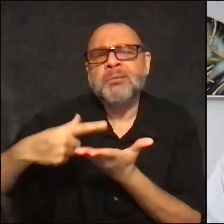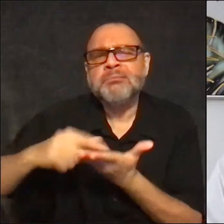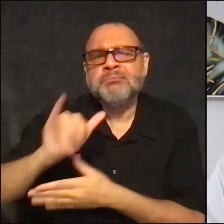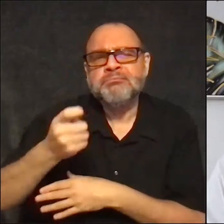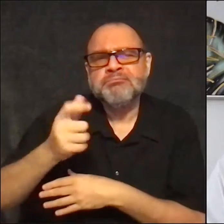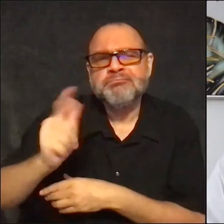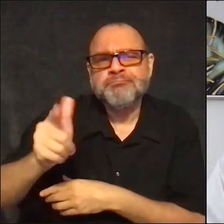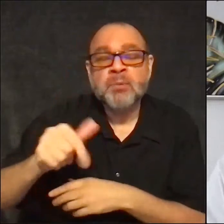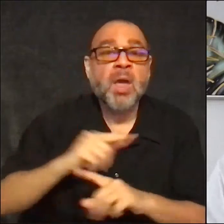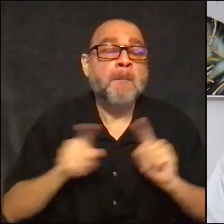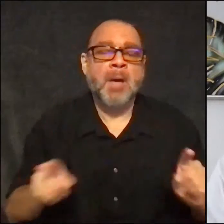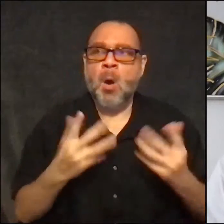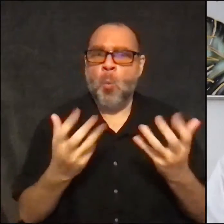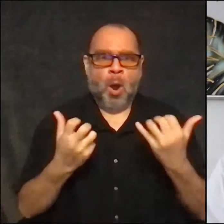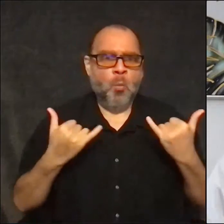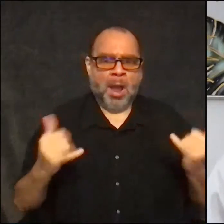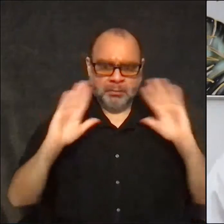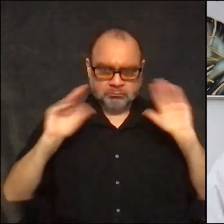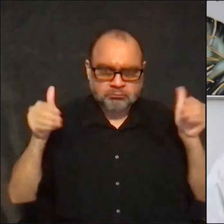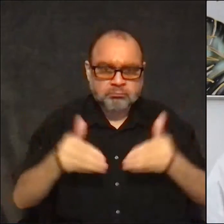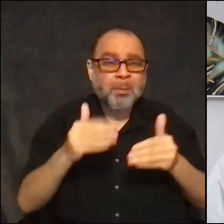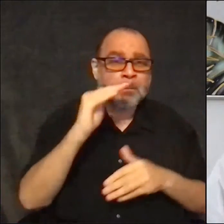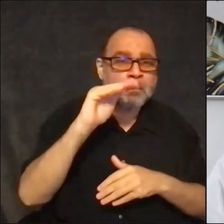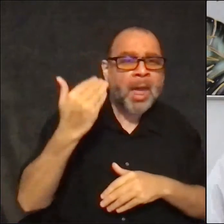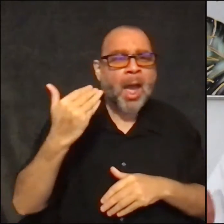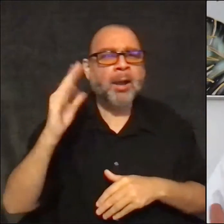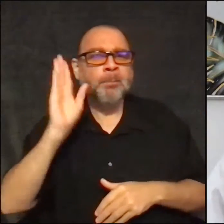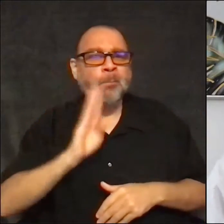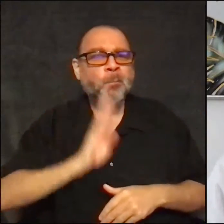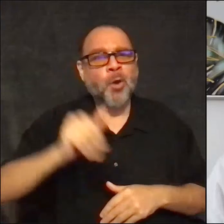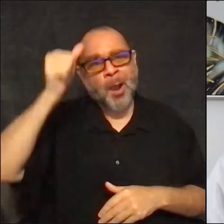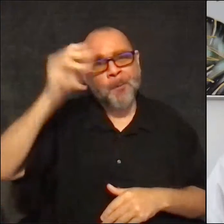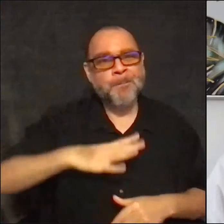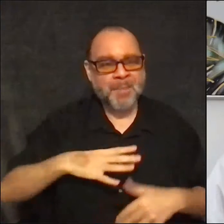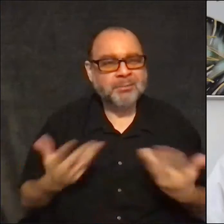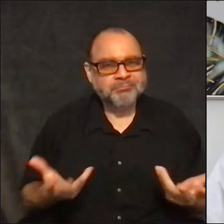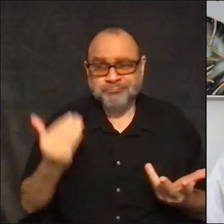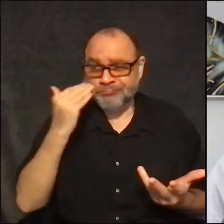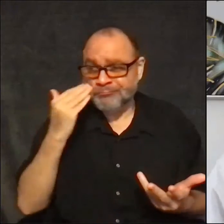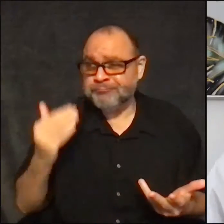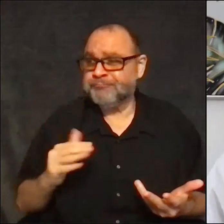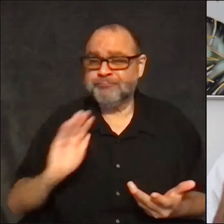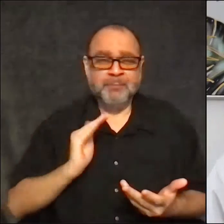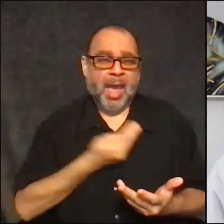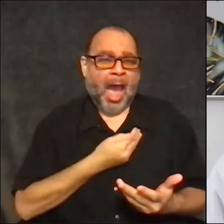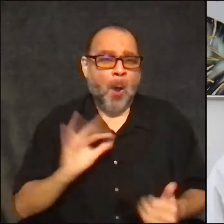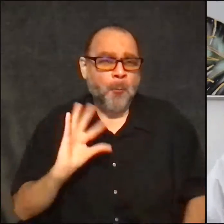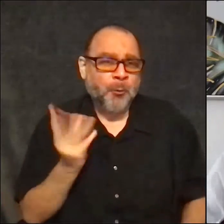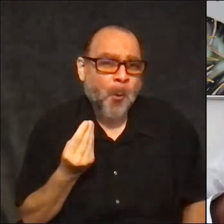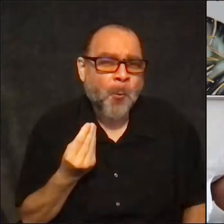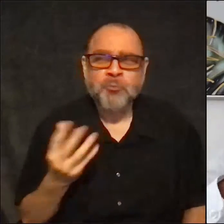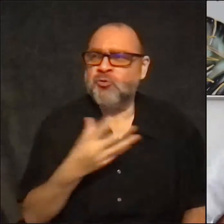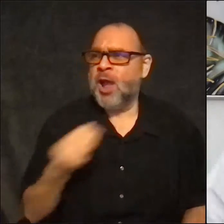that's what this topic is about. There's certain ways in which we operate culturally and in relationship to